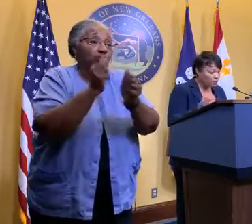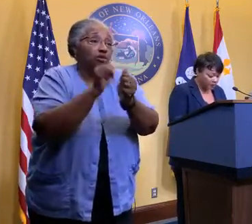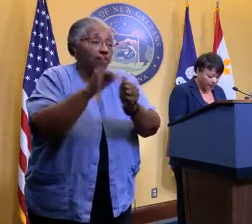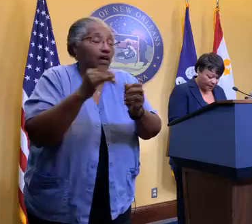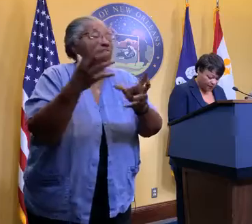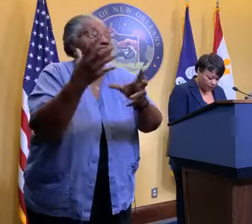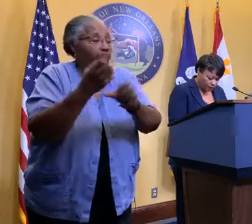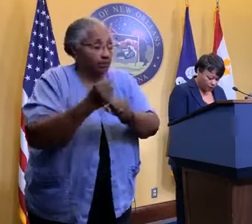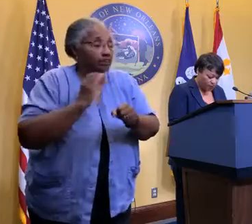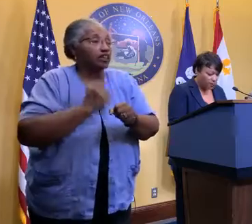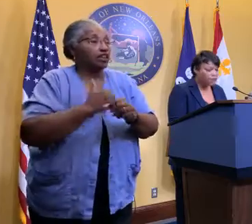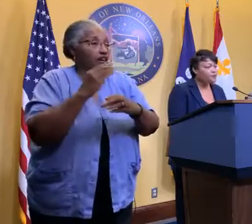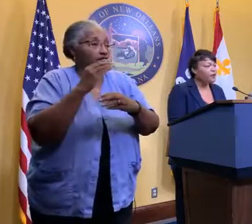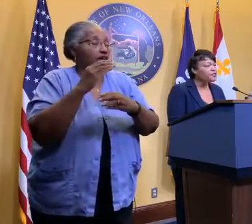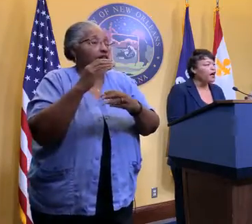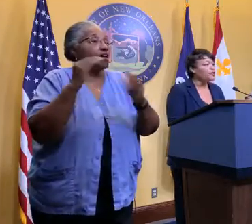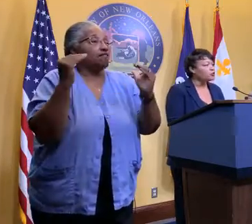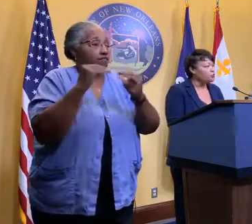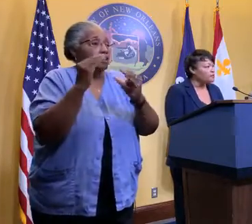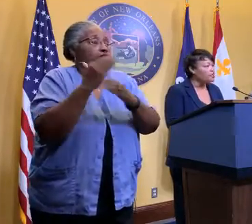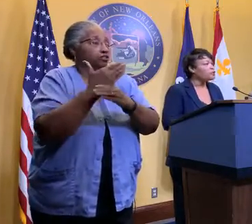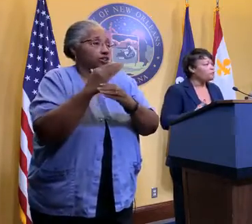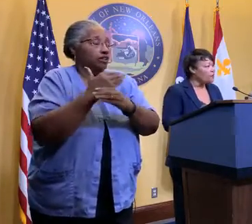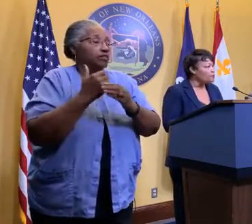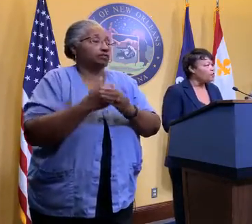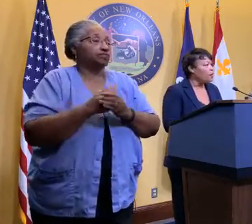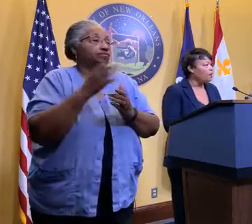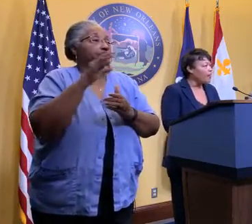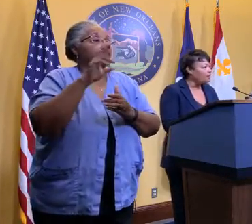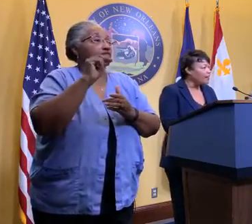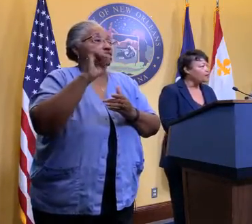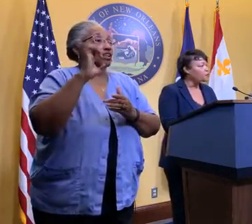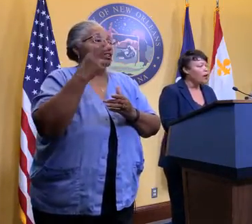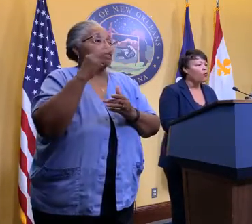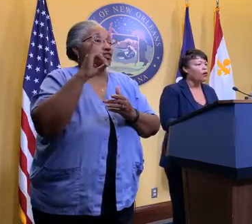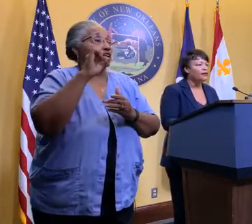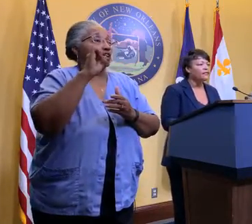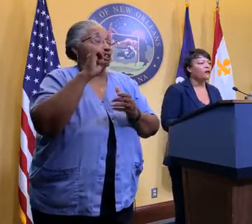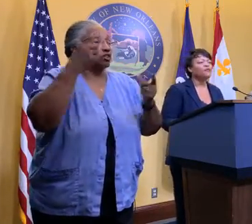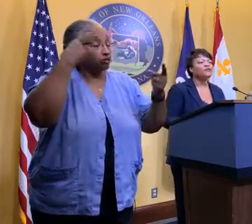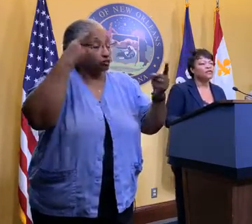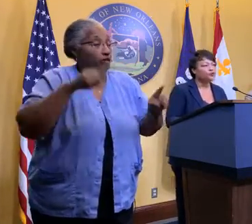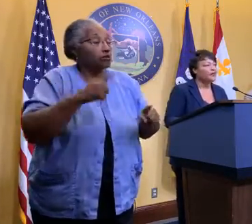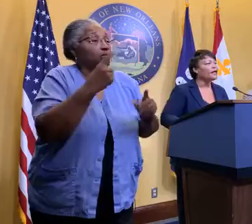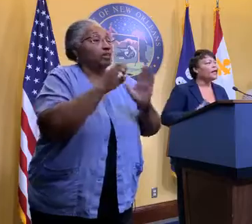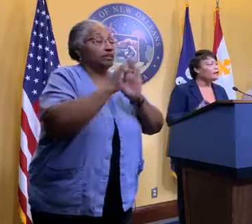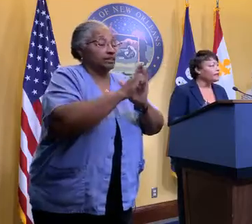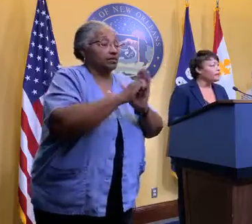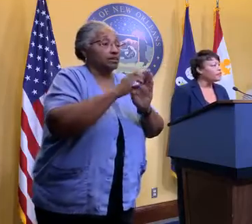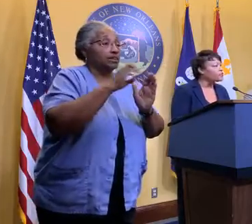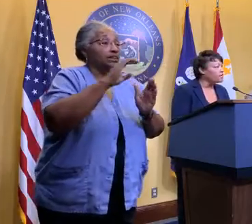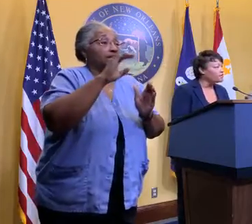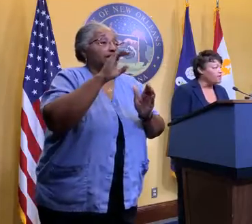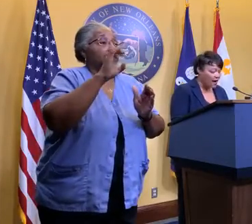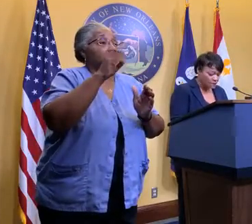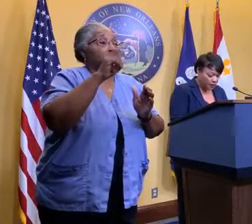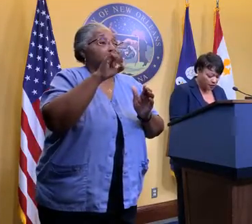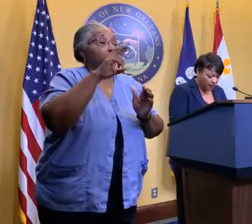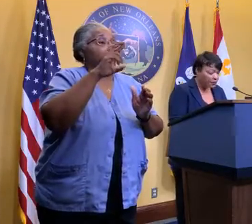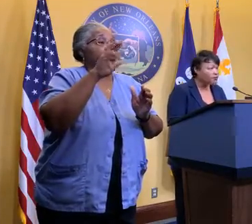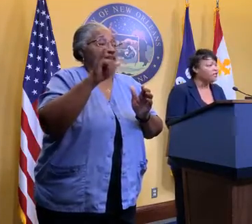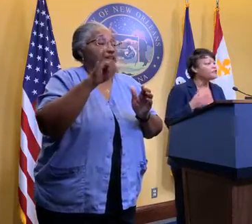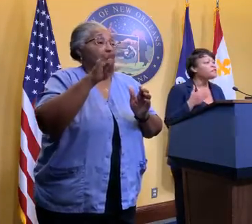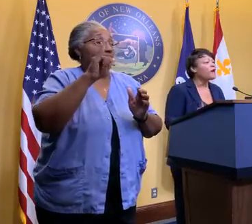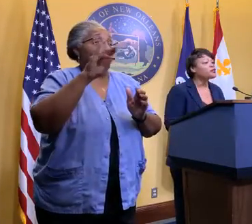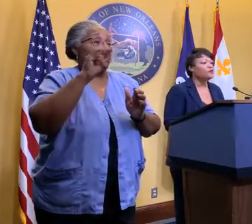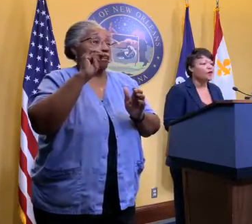there, putting that to use. Franchise agreements, you've heard me talk about that as well. One example, CenturyLink, getting in a check for $5